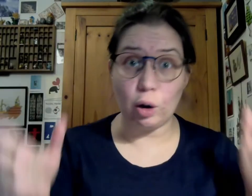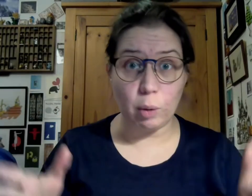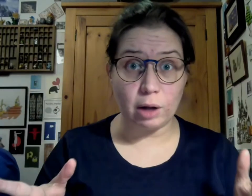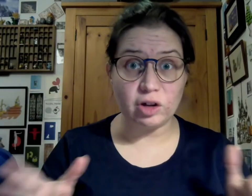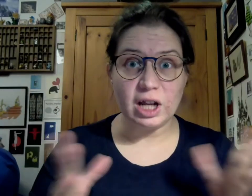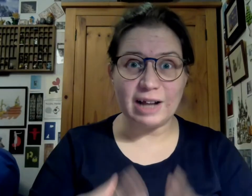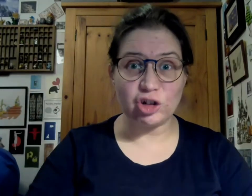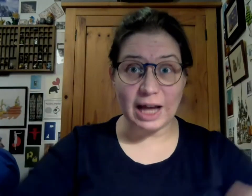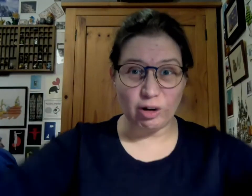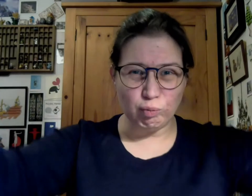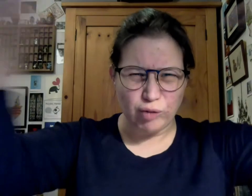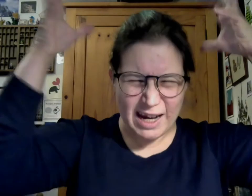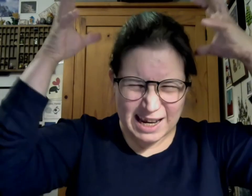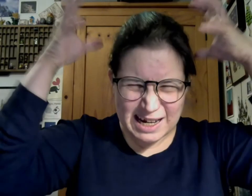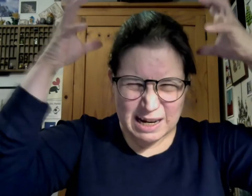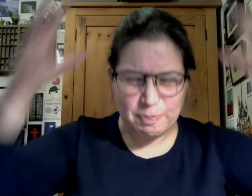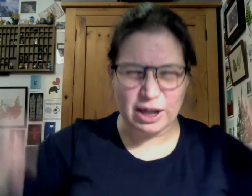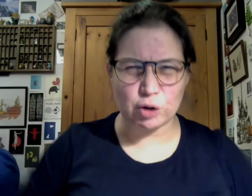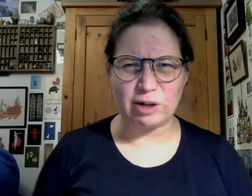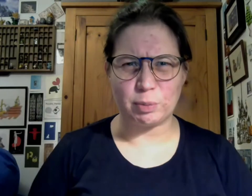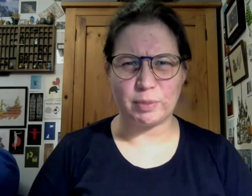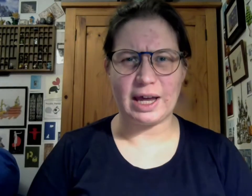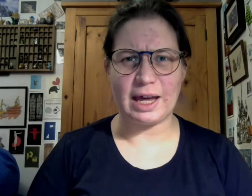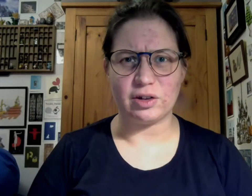whole world, that she had a really big crown top of her head.